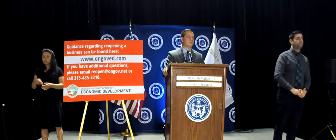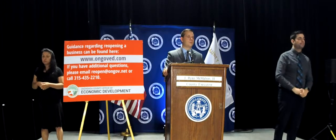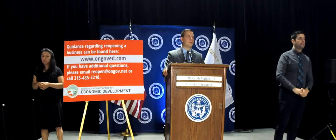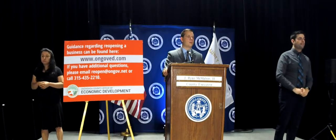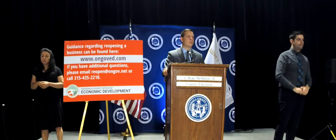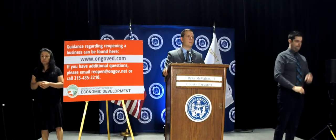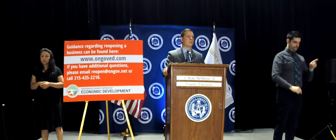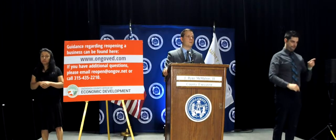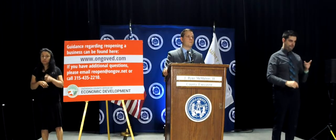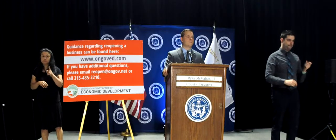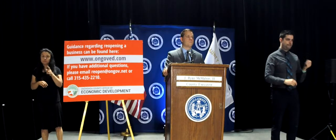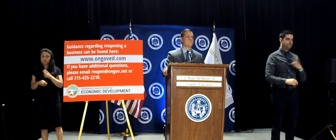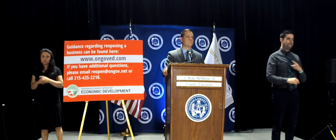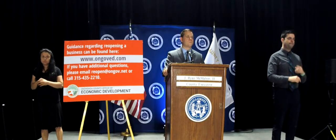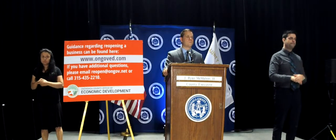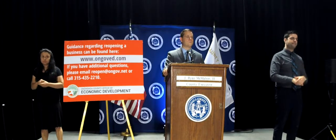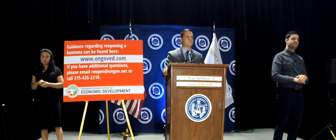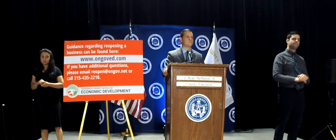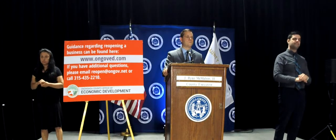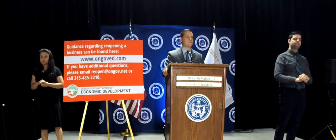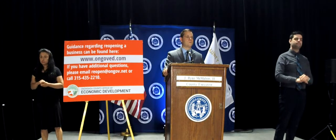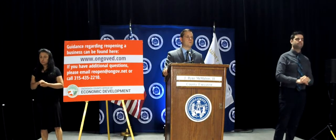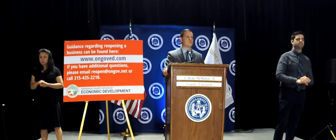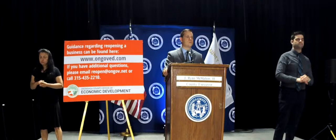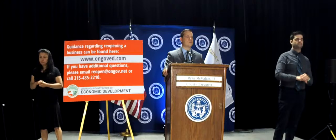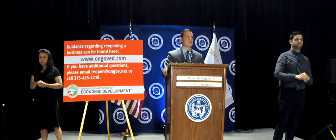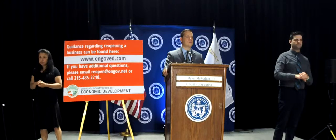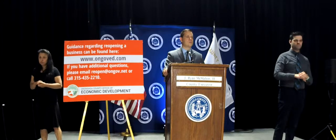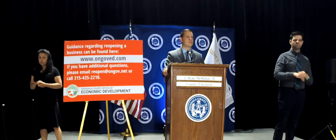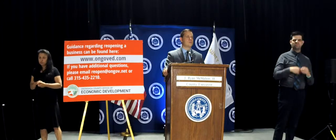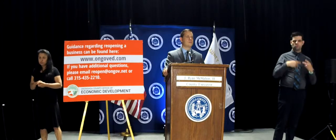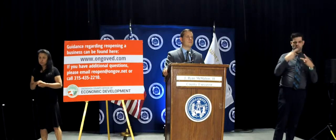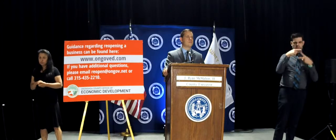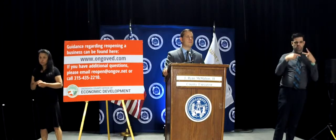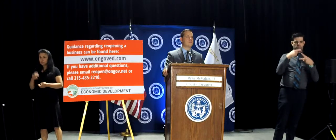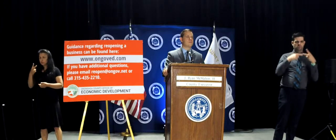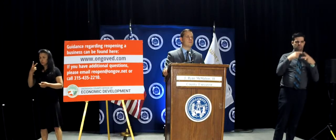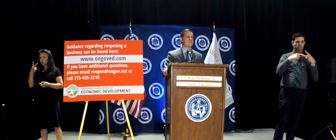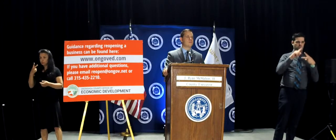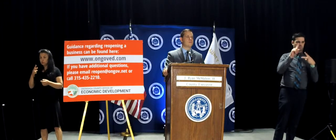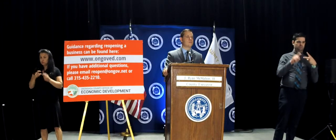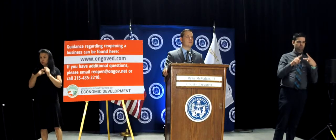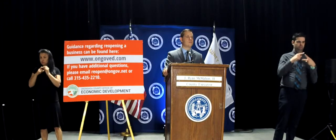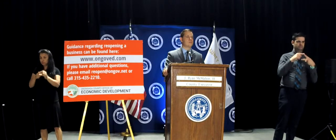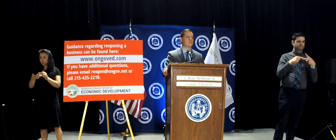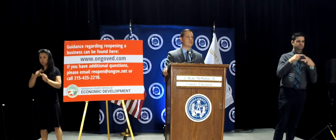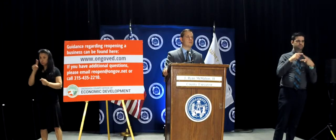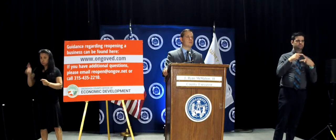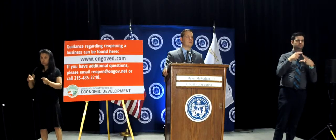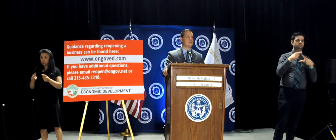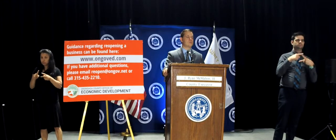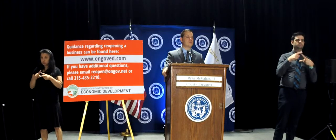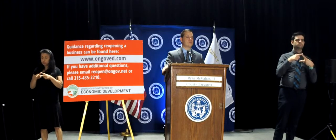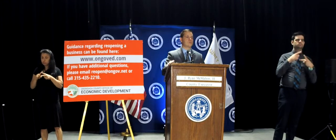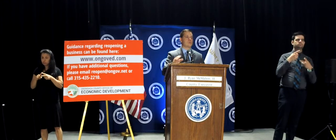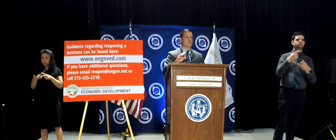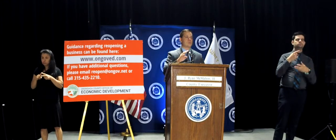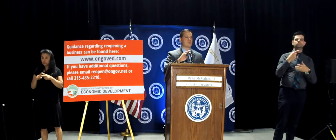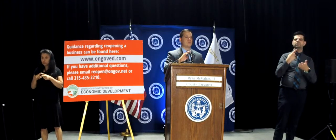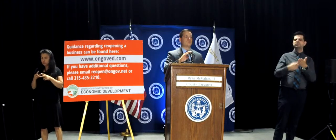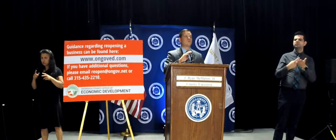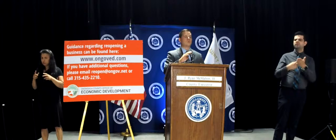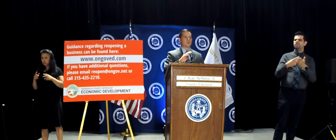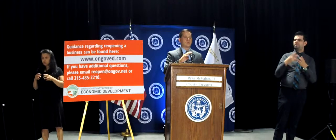Ryan. Two-part question. One, there's been discussions of pay cuts. What's the latest on that?